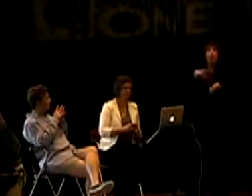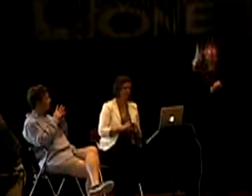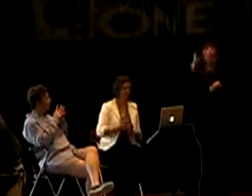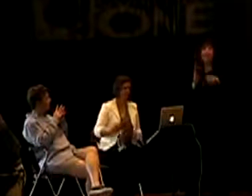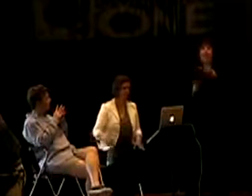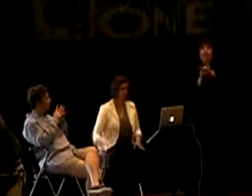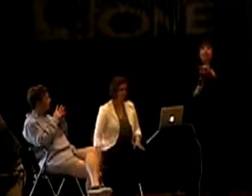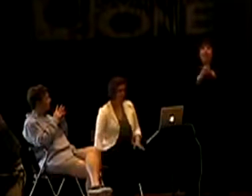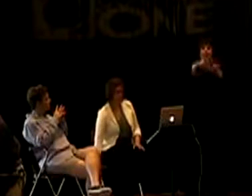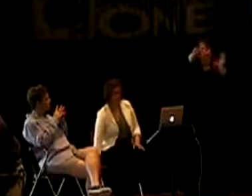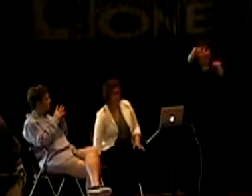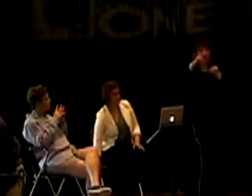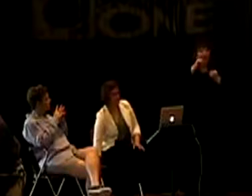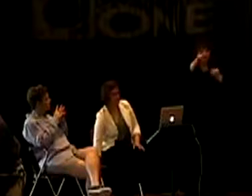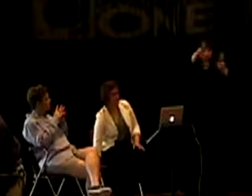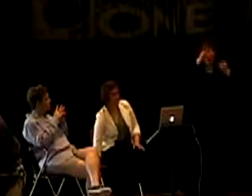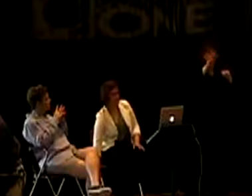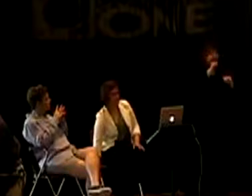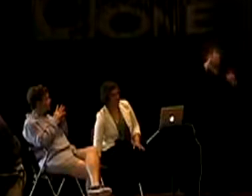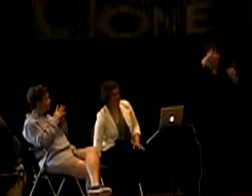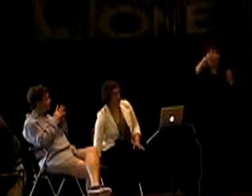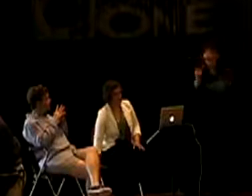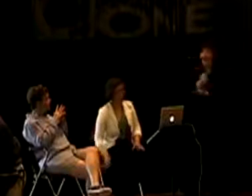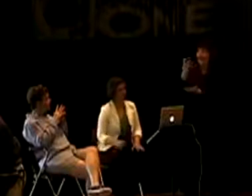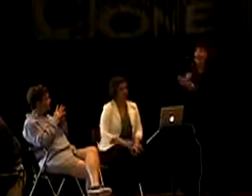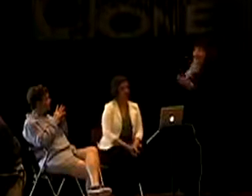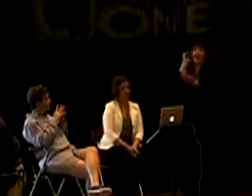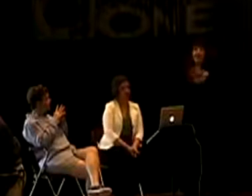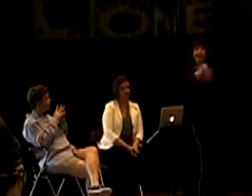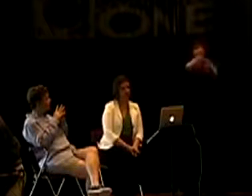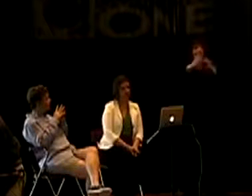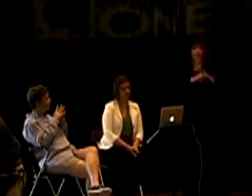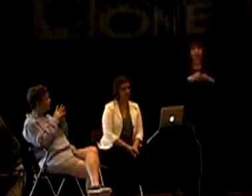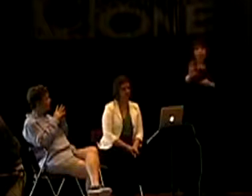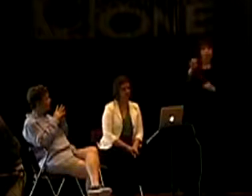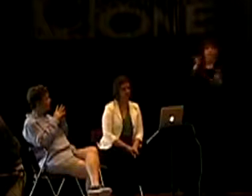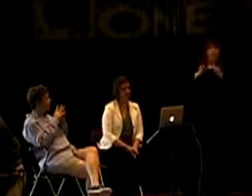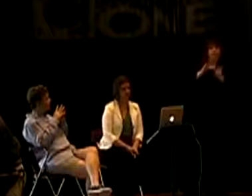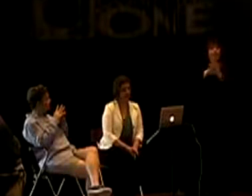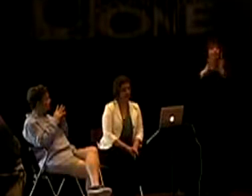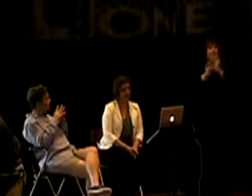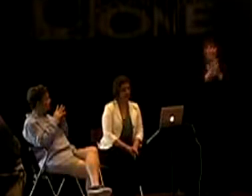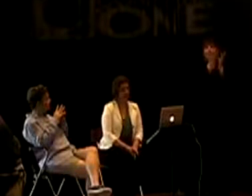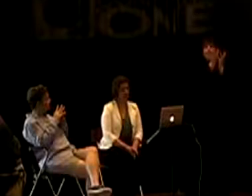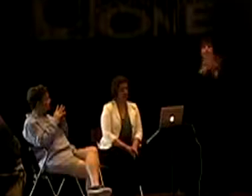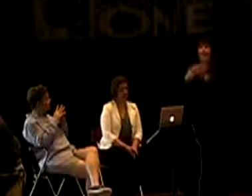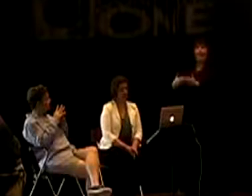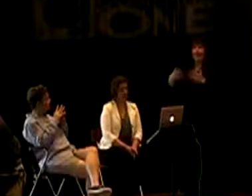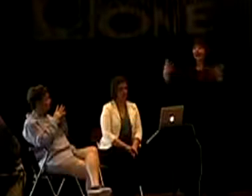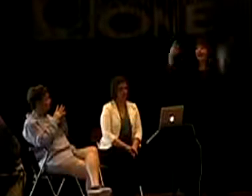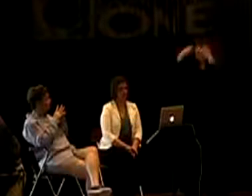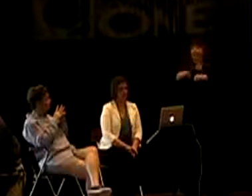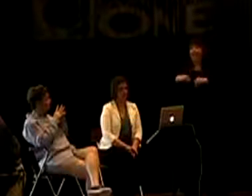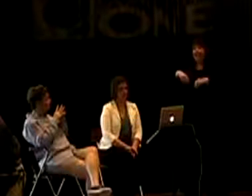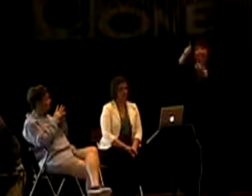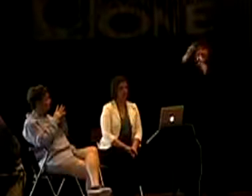to work your way through those challenges to make it a fluid and beautiful play, and not just this thing where you're worrying about how are you going to